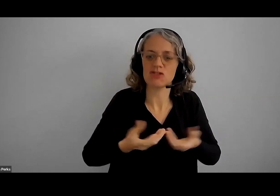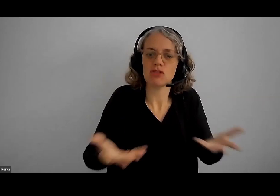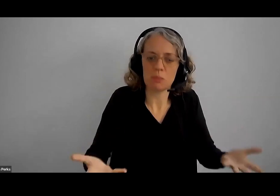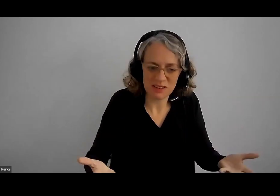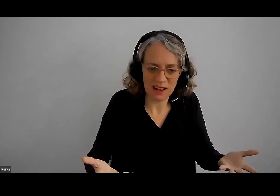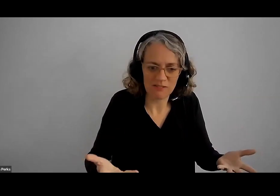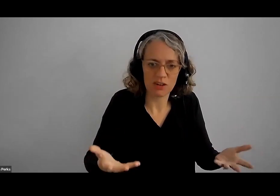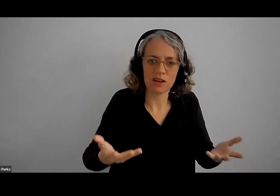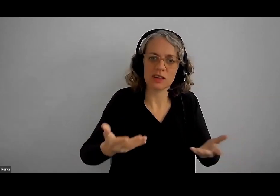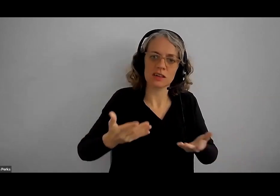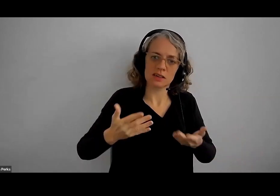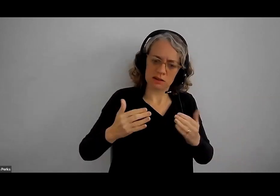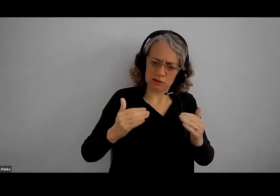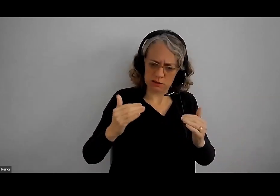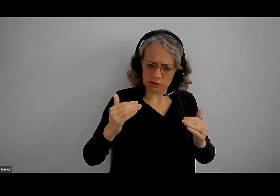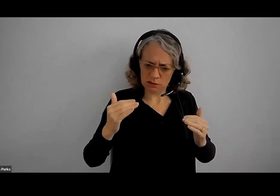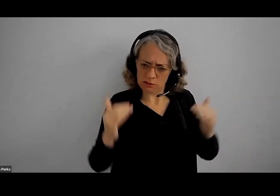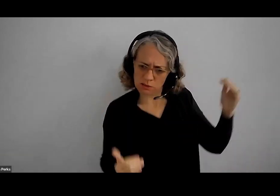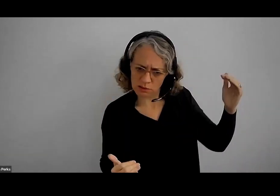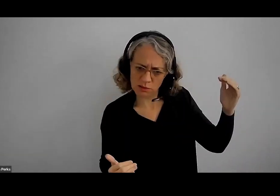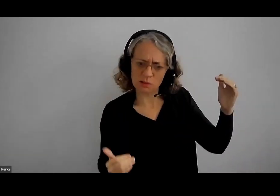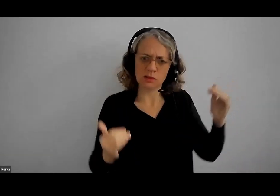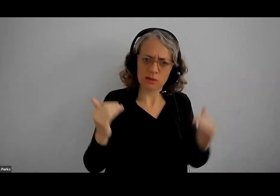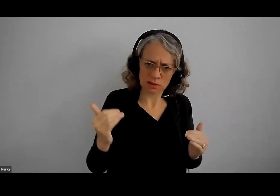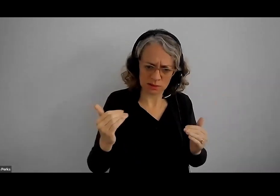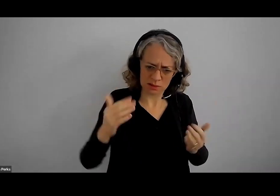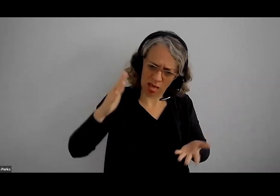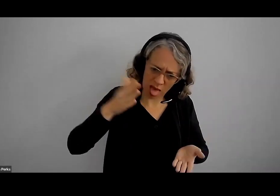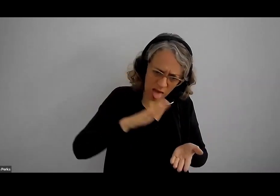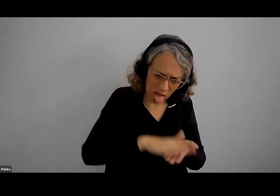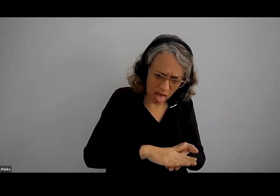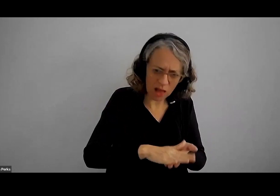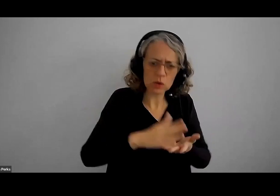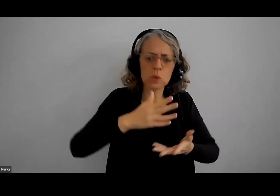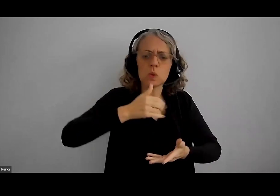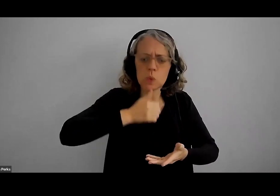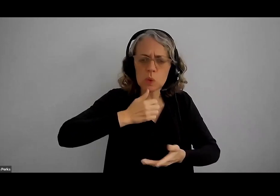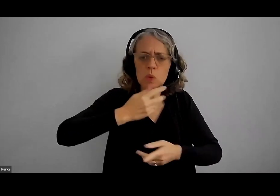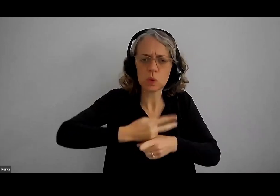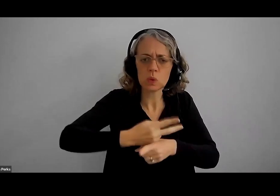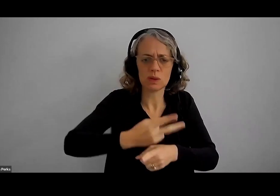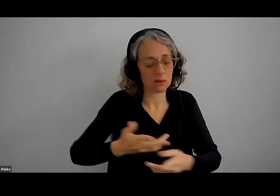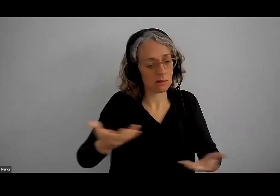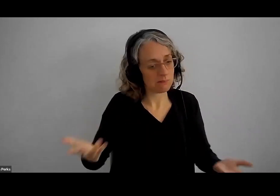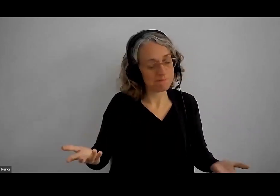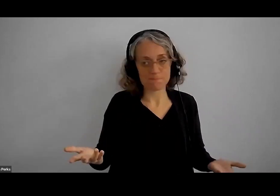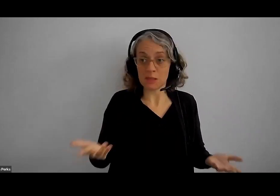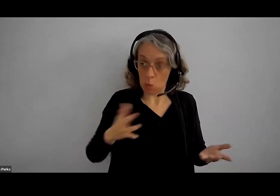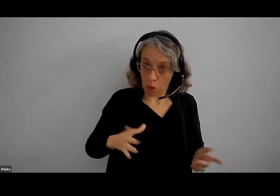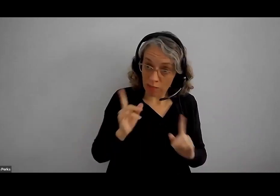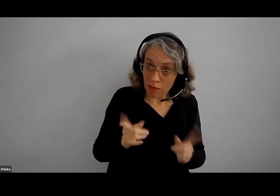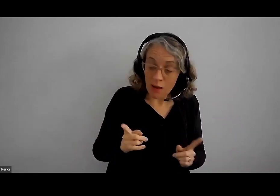going to change the deep dynamics of our economies, we need to change the design of our institutions too. And